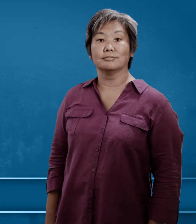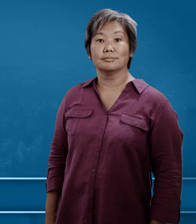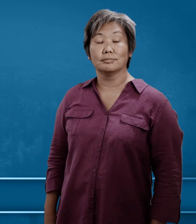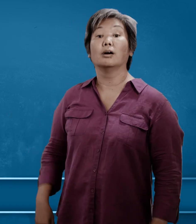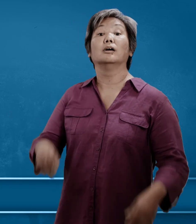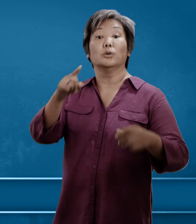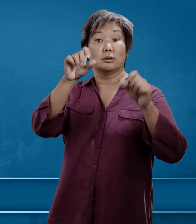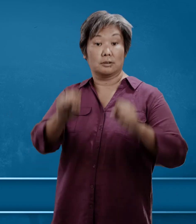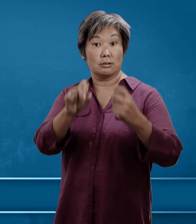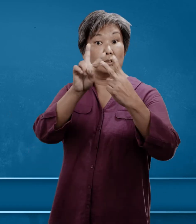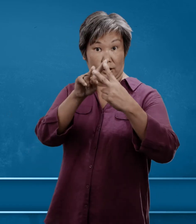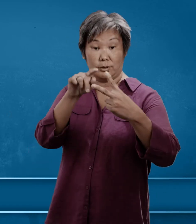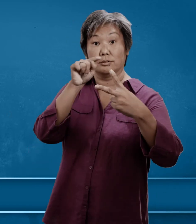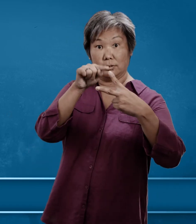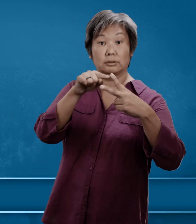You should email